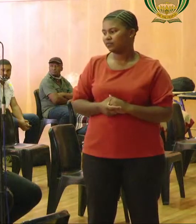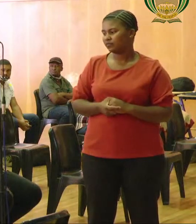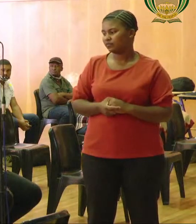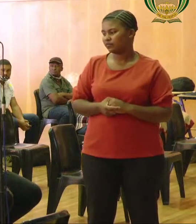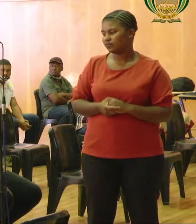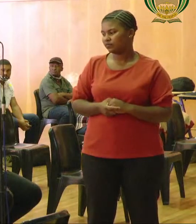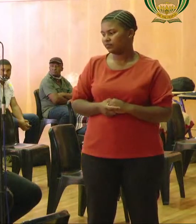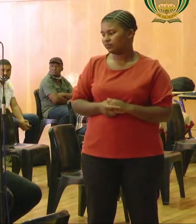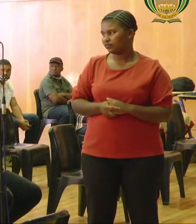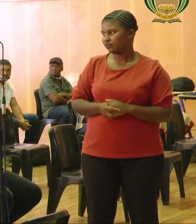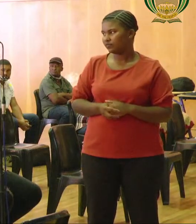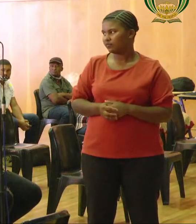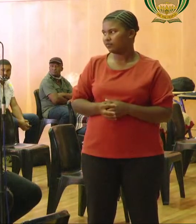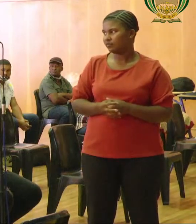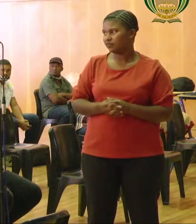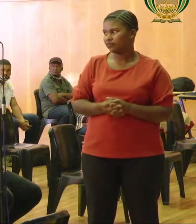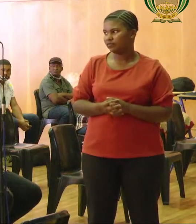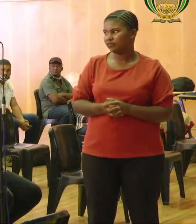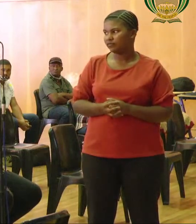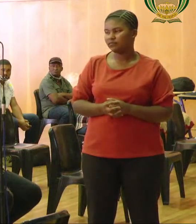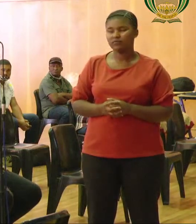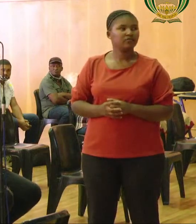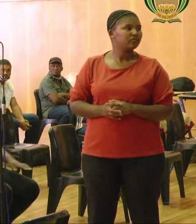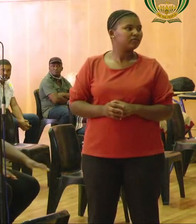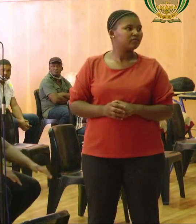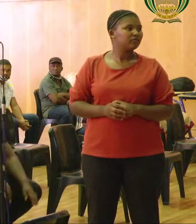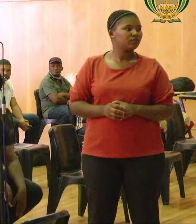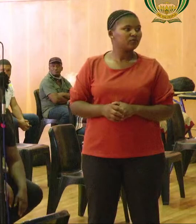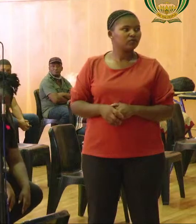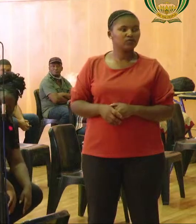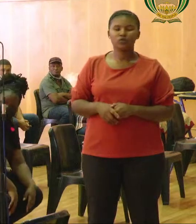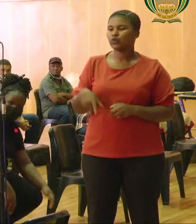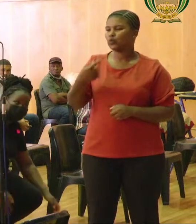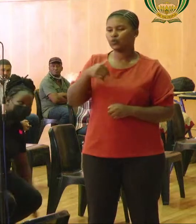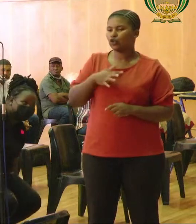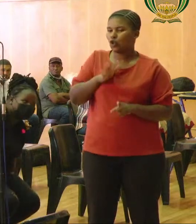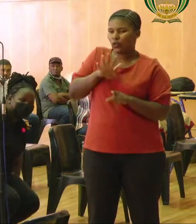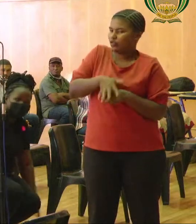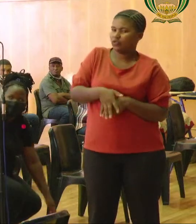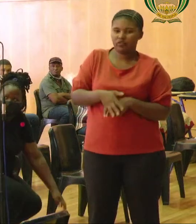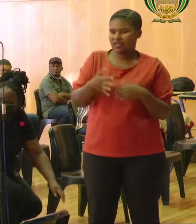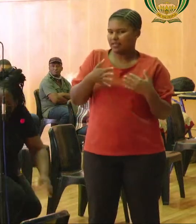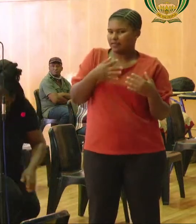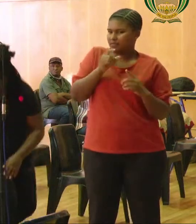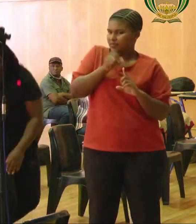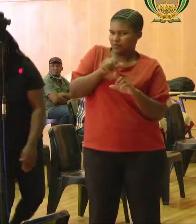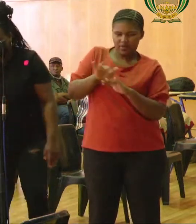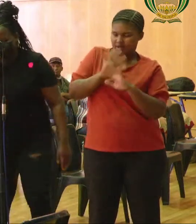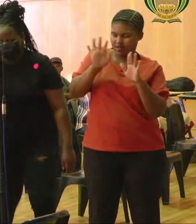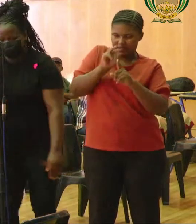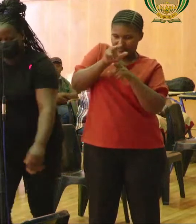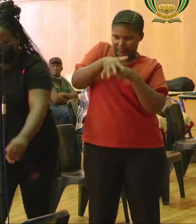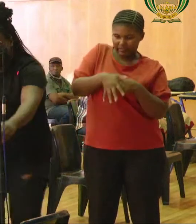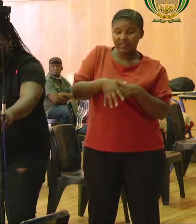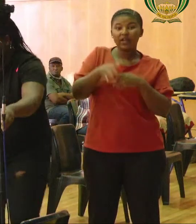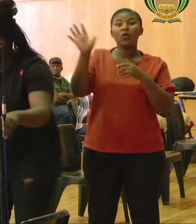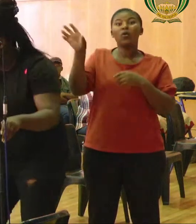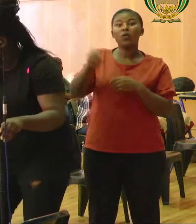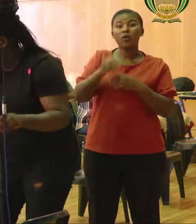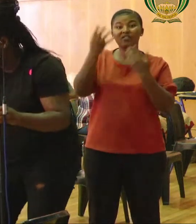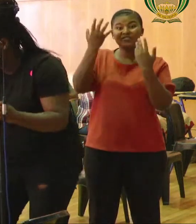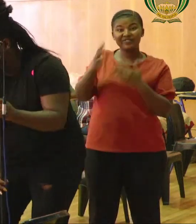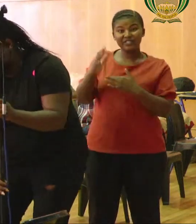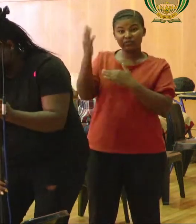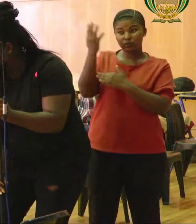Yeah. You can see we're not suppressing anyone here. Once everyone is finished and he has an addition to